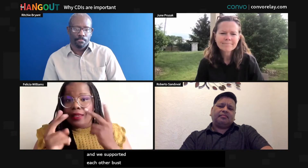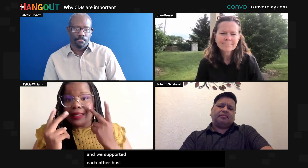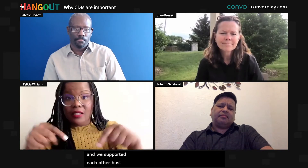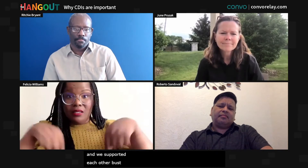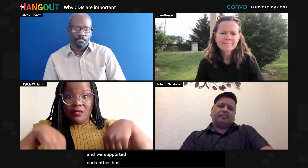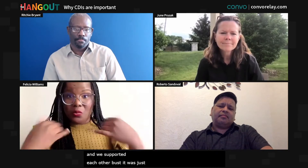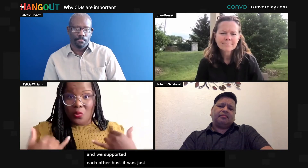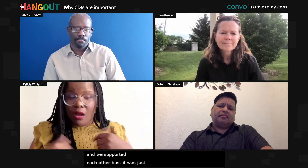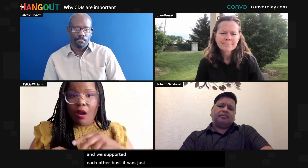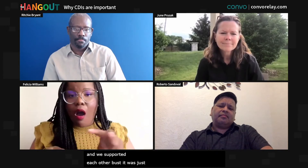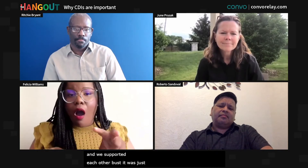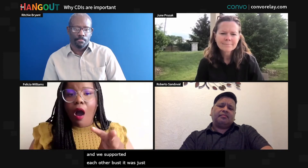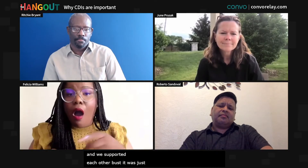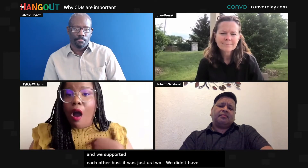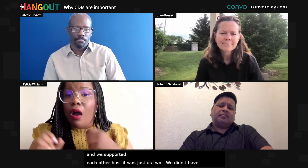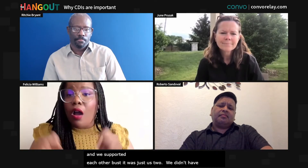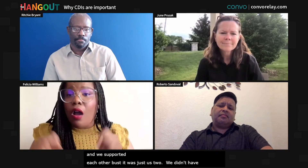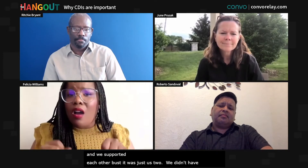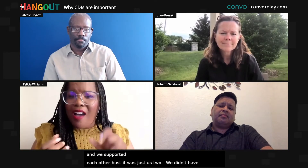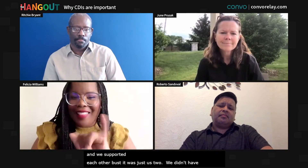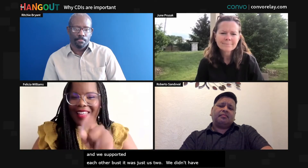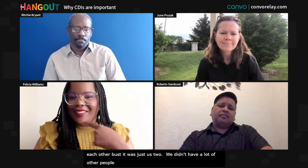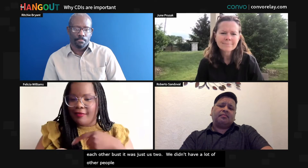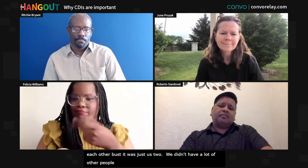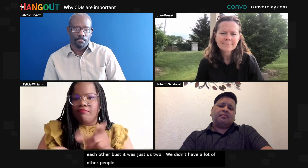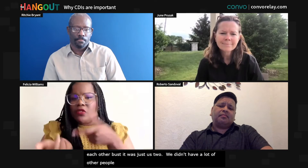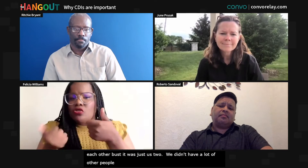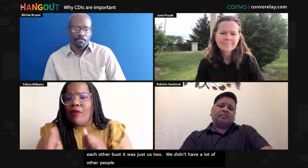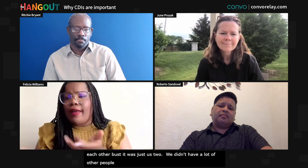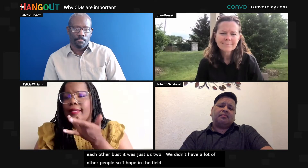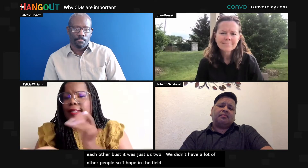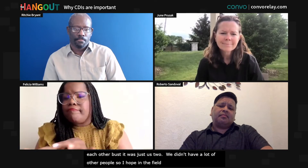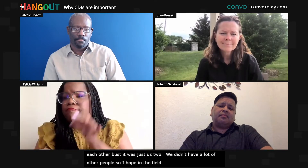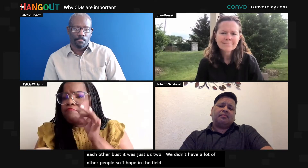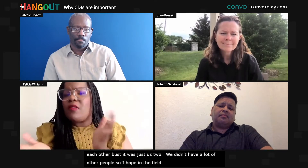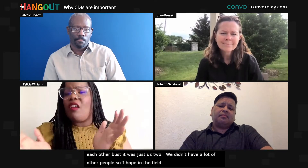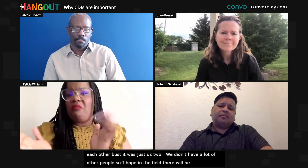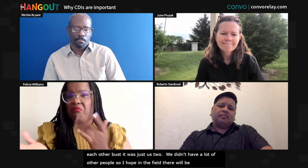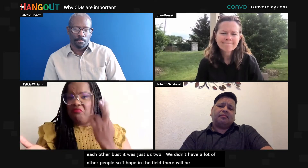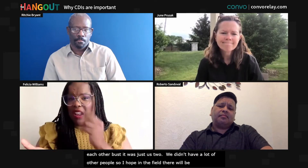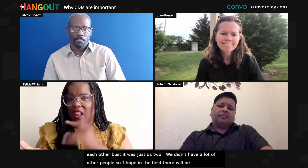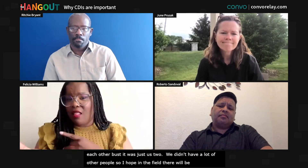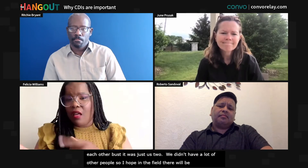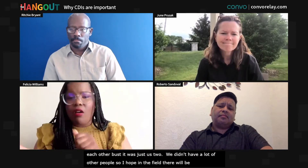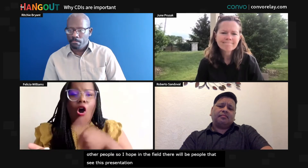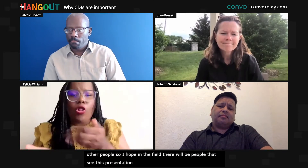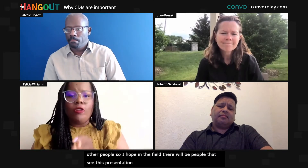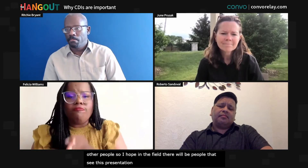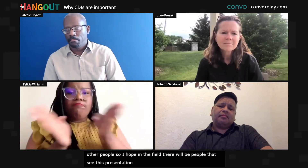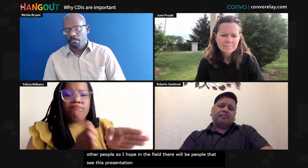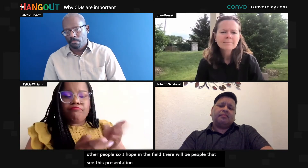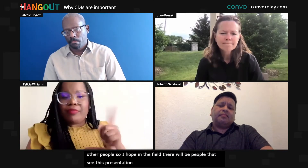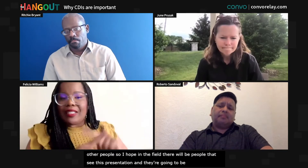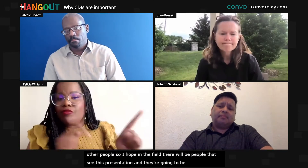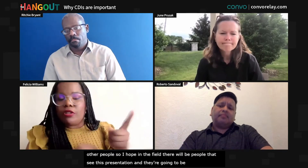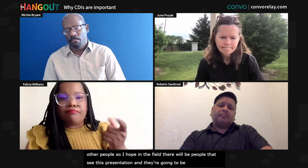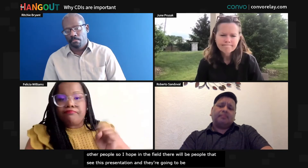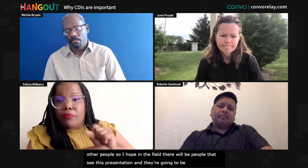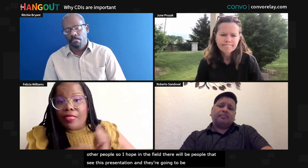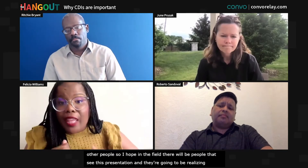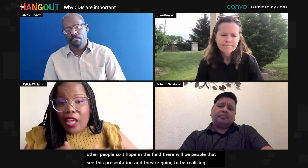So I'm hoping that in our field, there's going to be people that see this presentation and they're going to be realizing that, you know what, no, let's go ahead and try